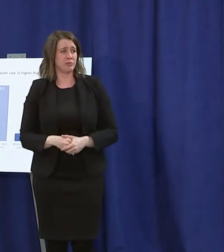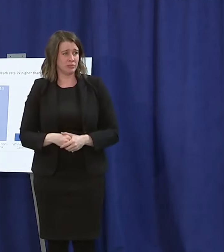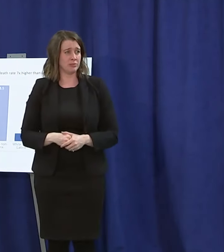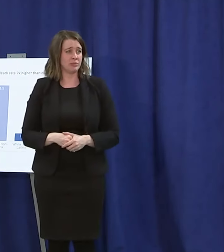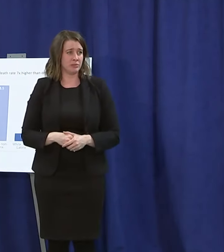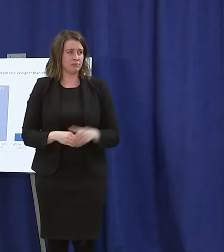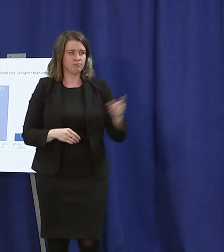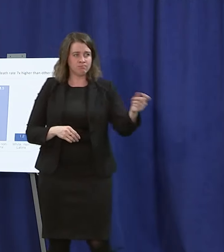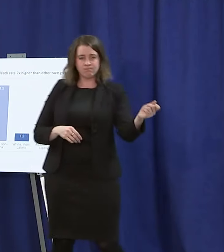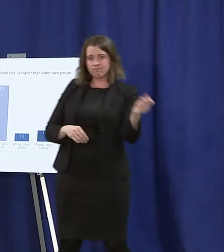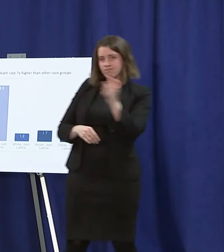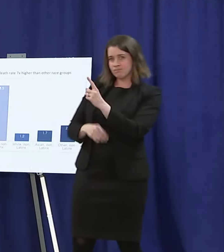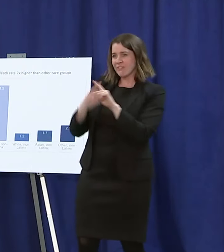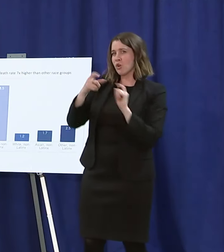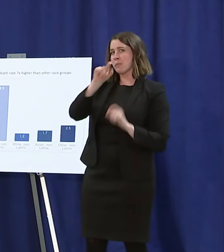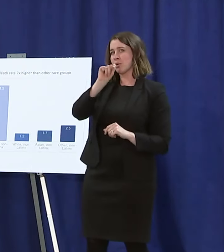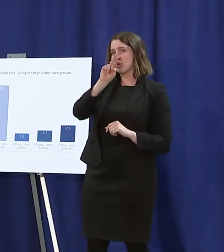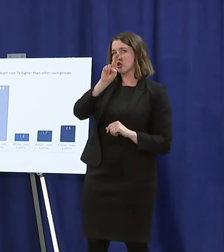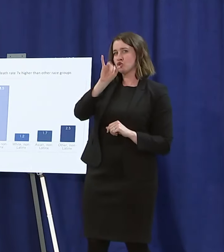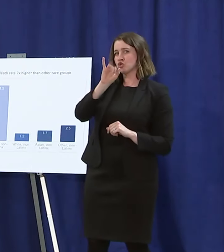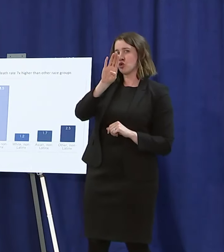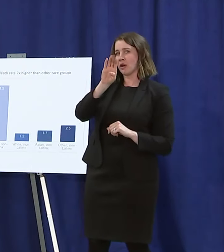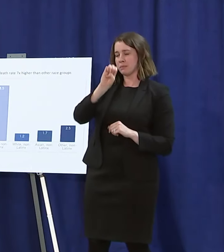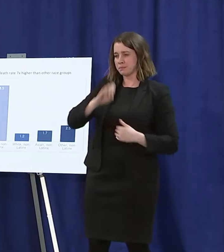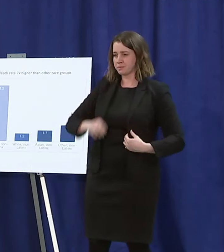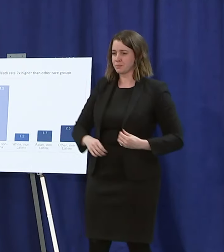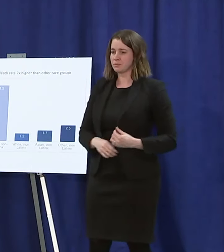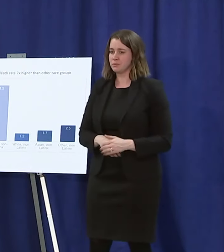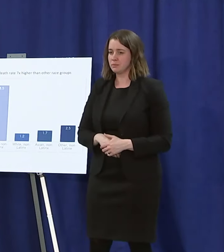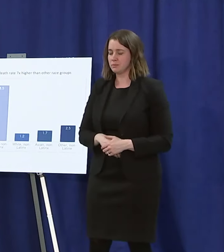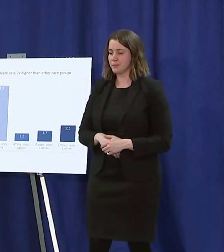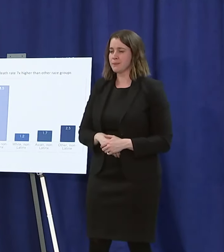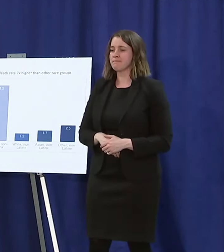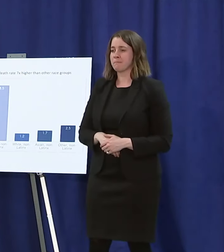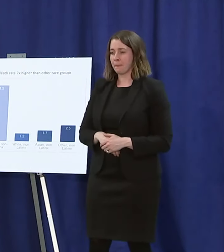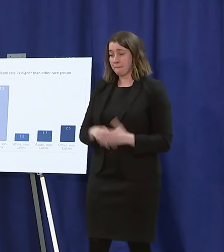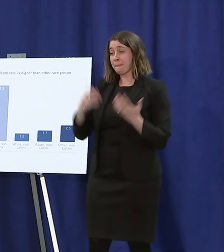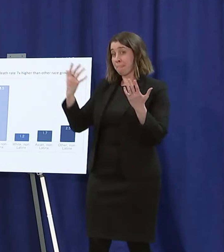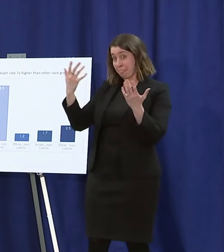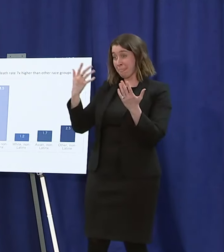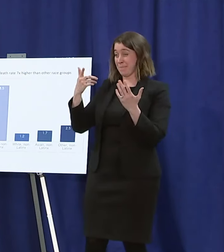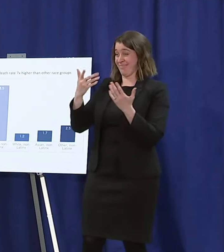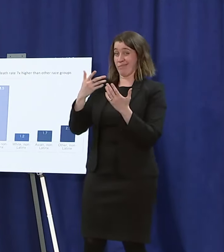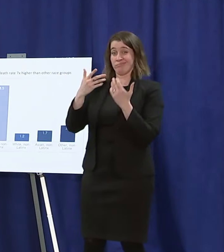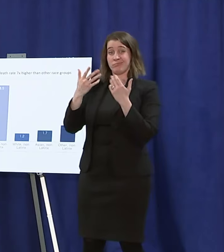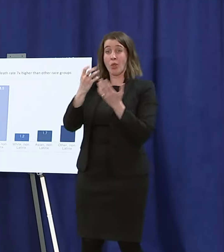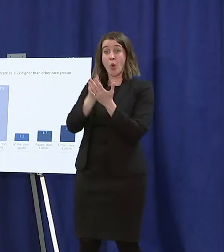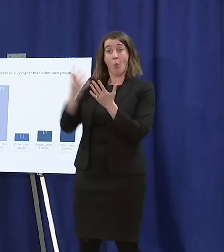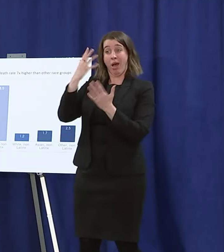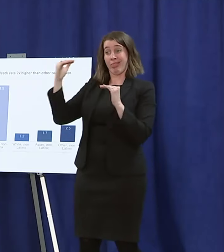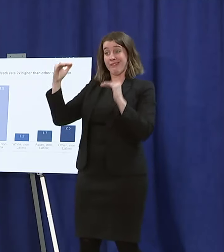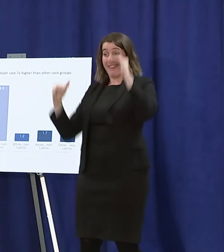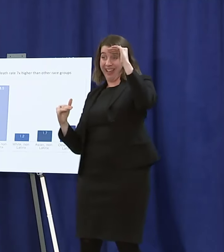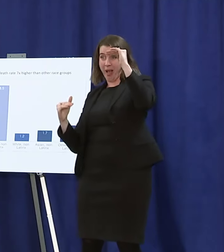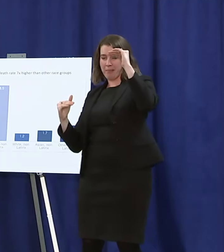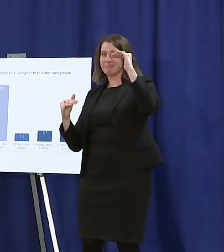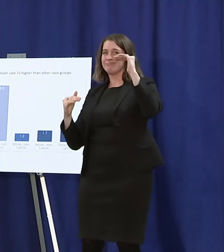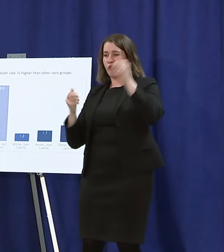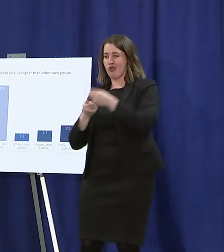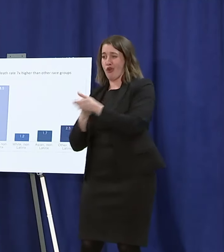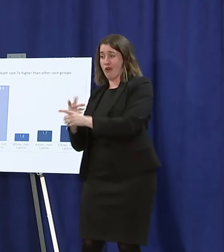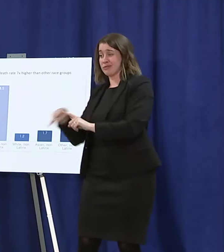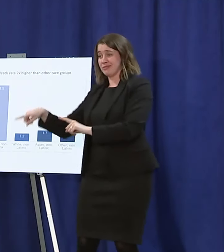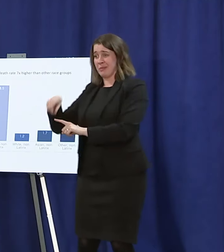Question from Tribe. A lot of times, because of the wealth gap, Black Chicagoans do not have the luxury to quarantine or